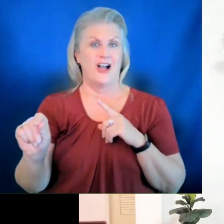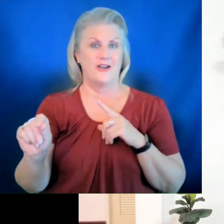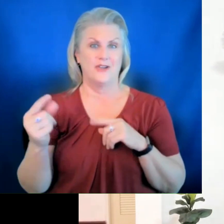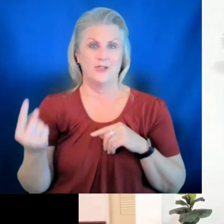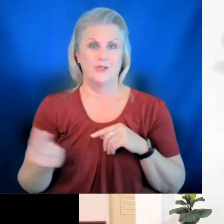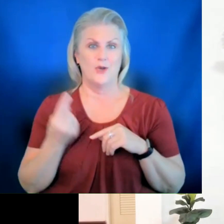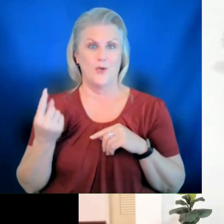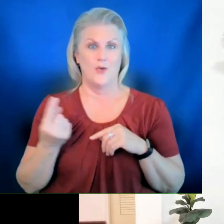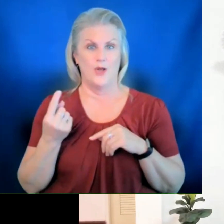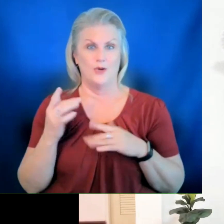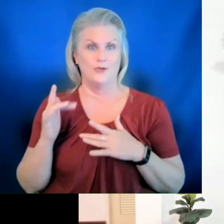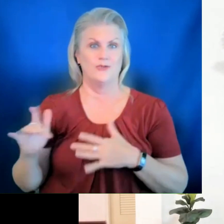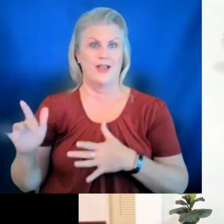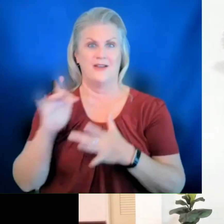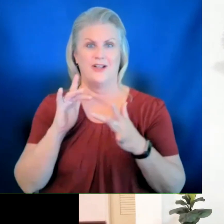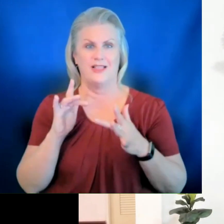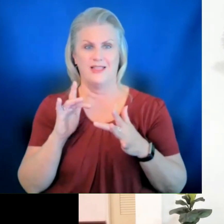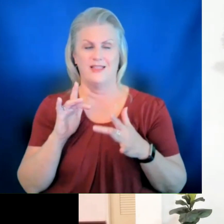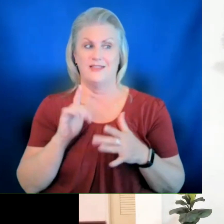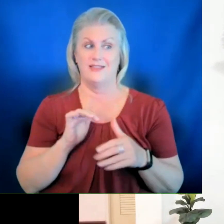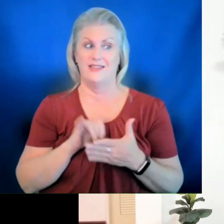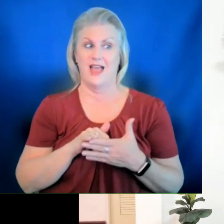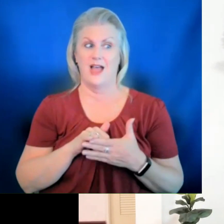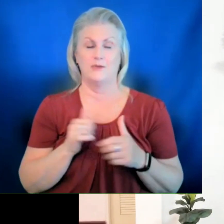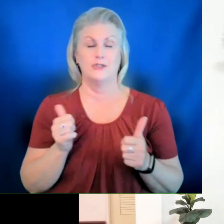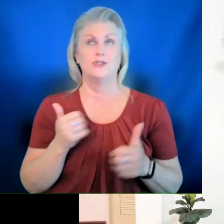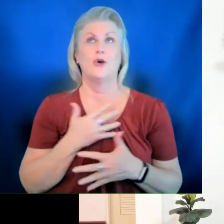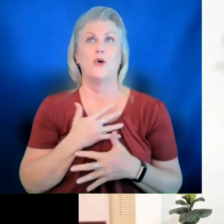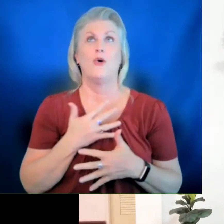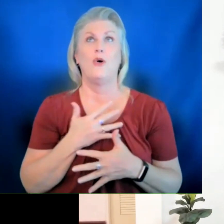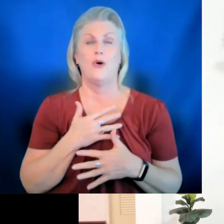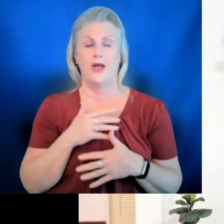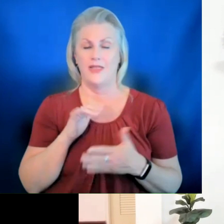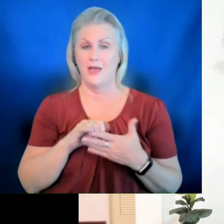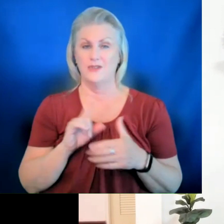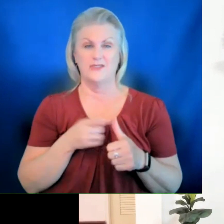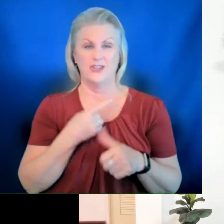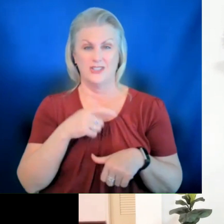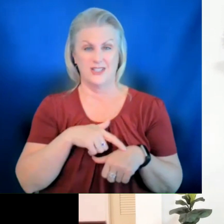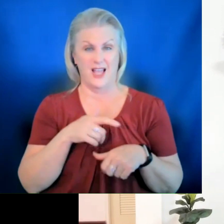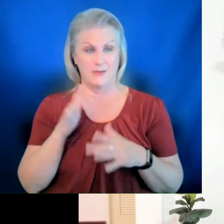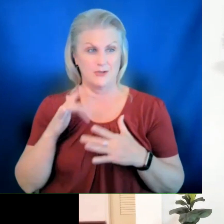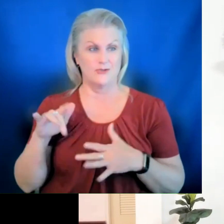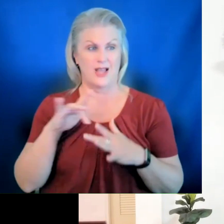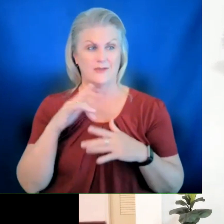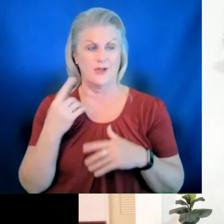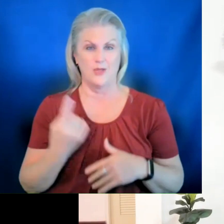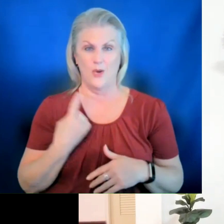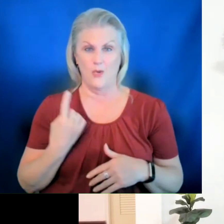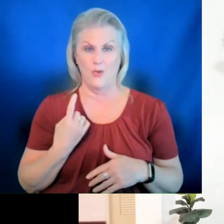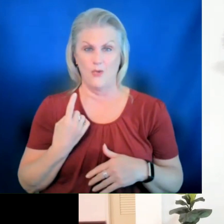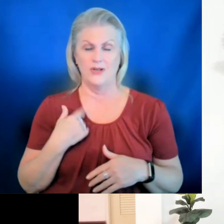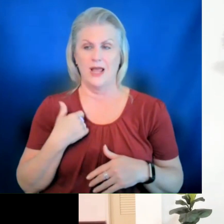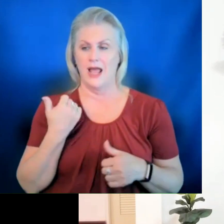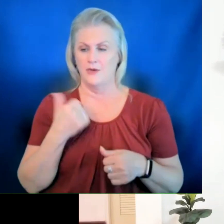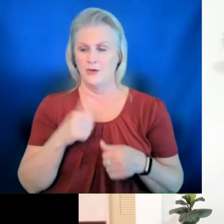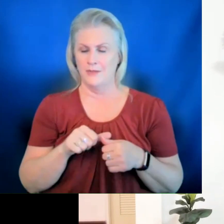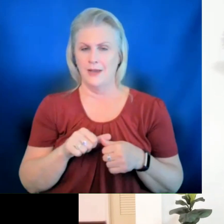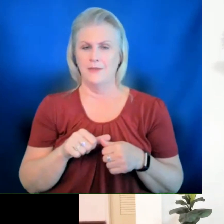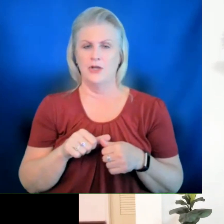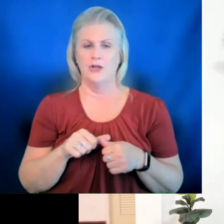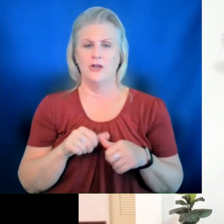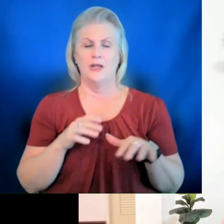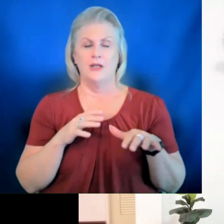was terrified because it was the first time I traveled solo. And I remember living from